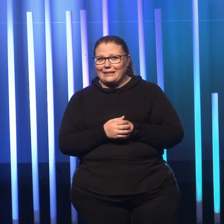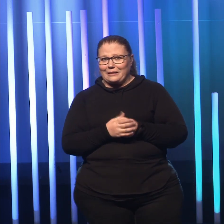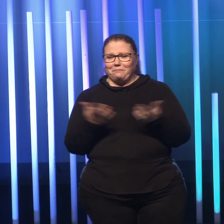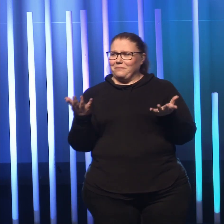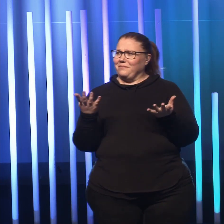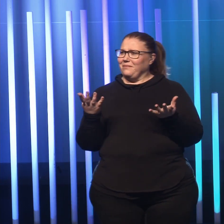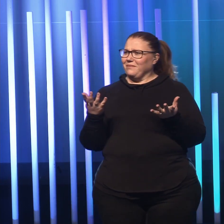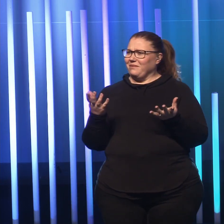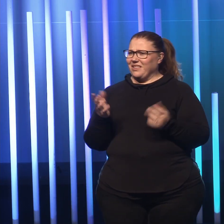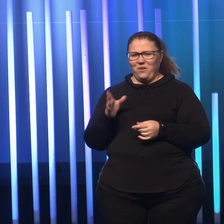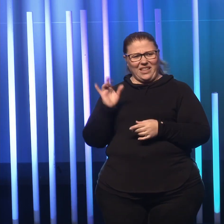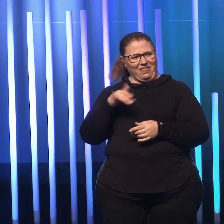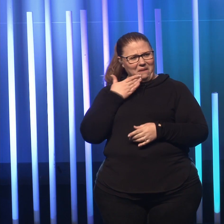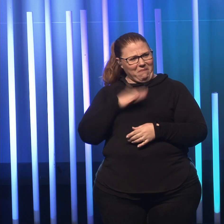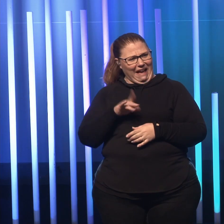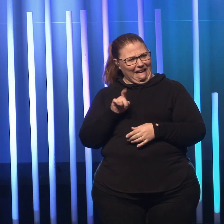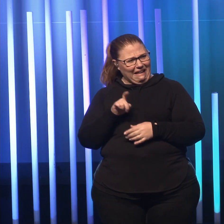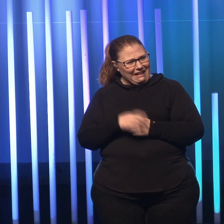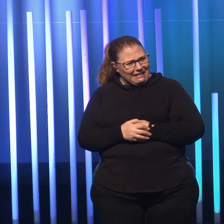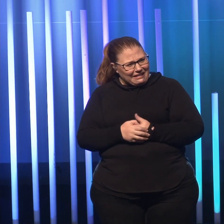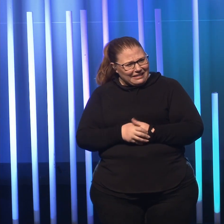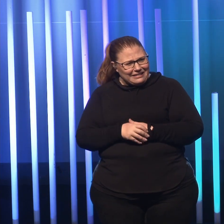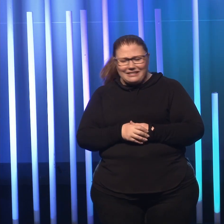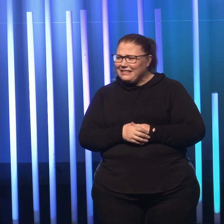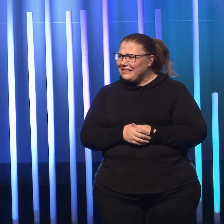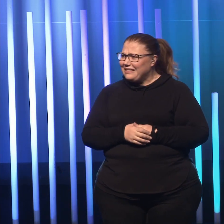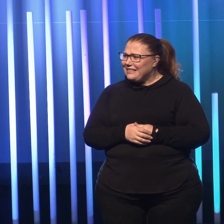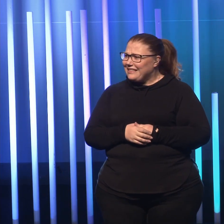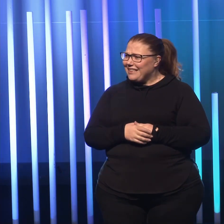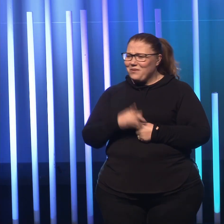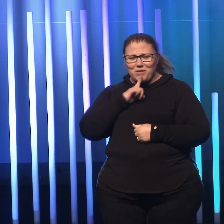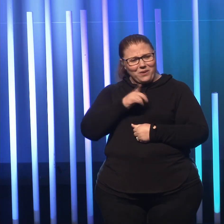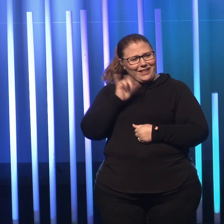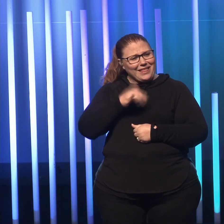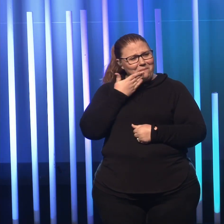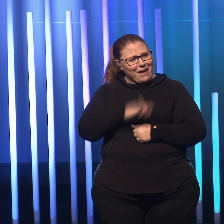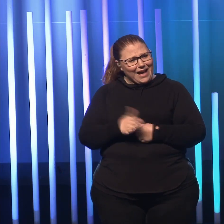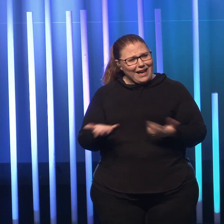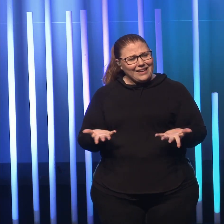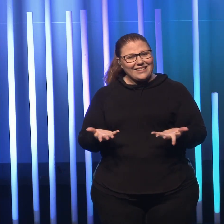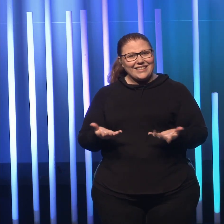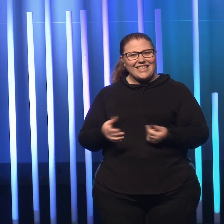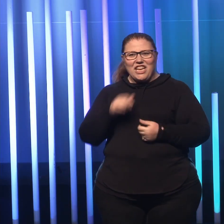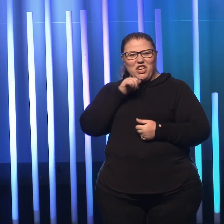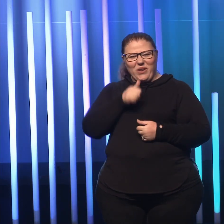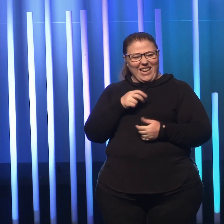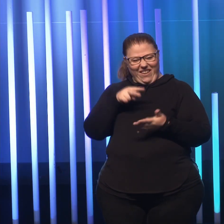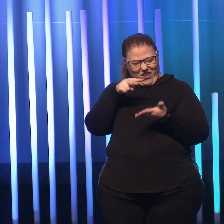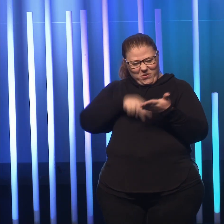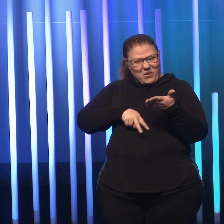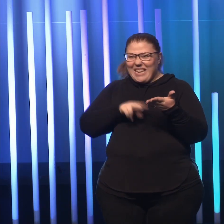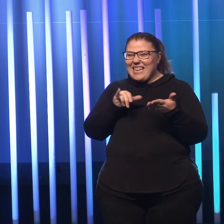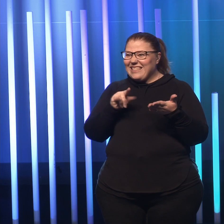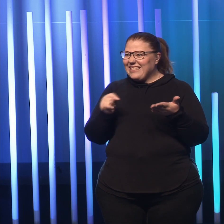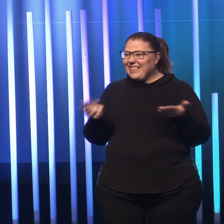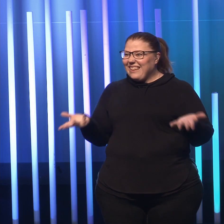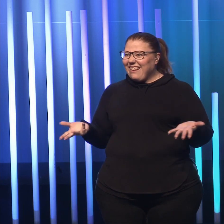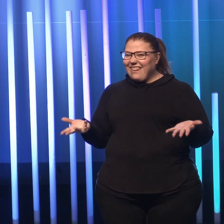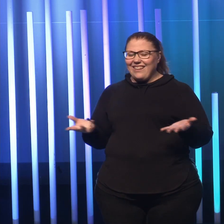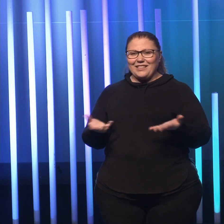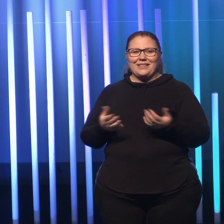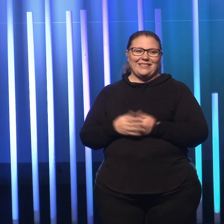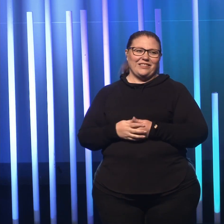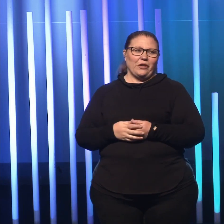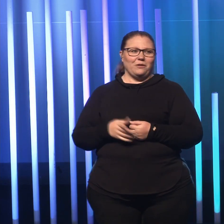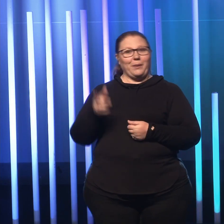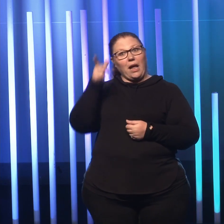I said, was it that bad? Was it really that bad that you didn't even look at it? So being kind